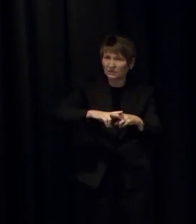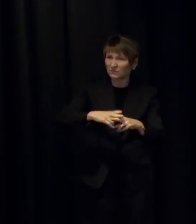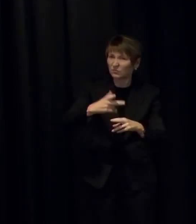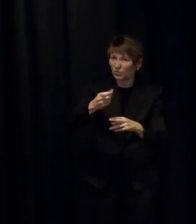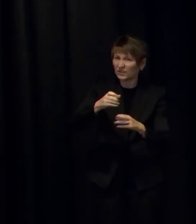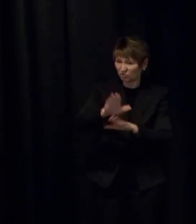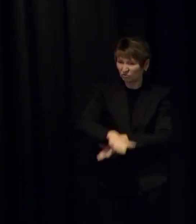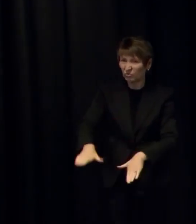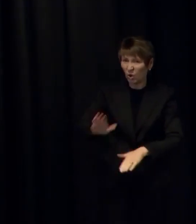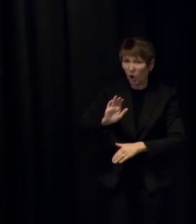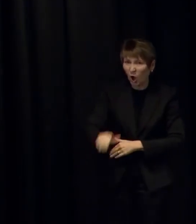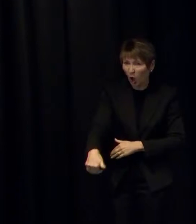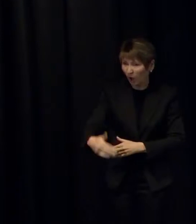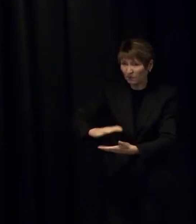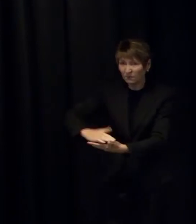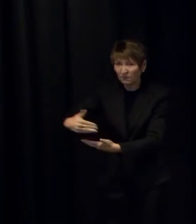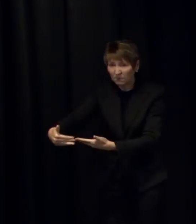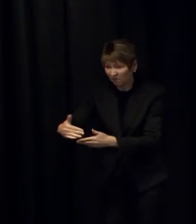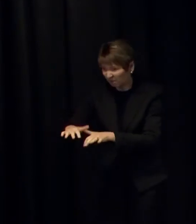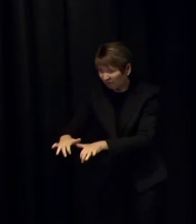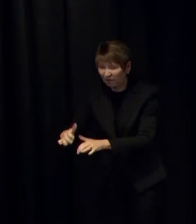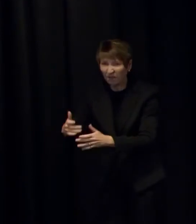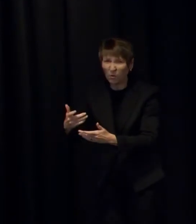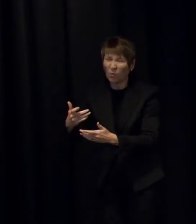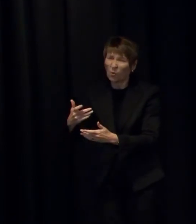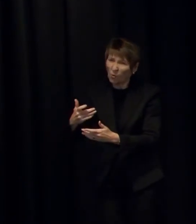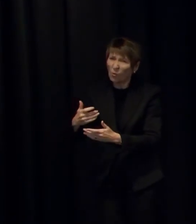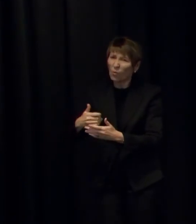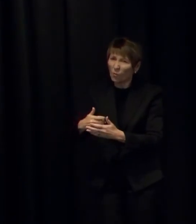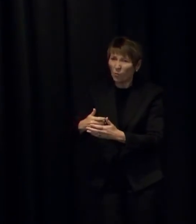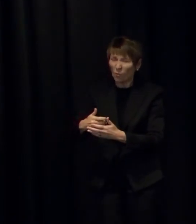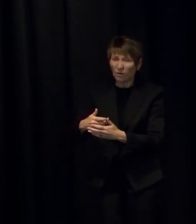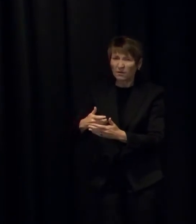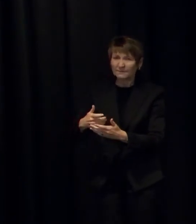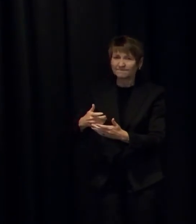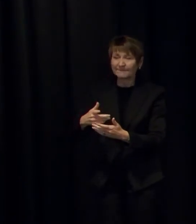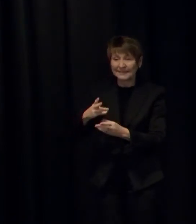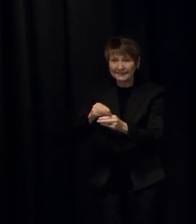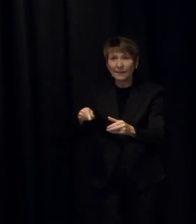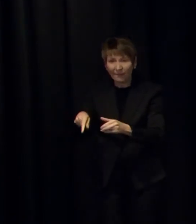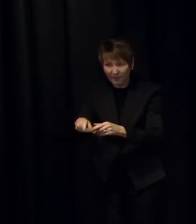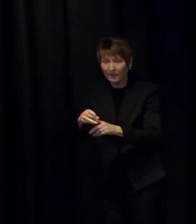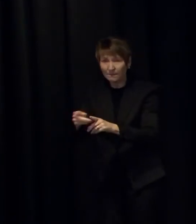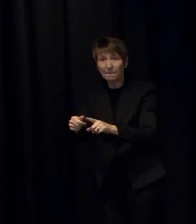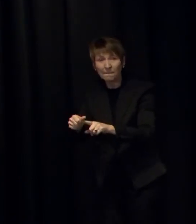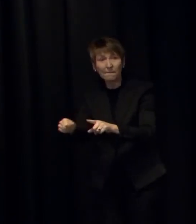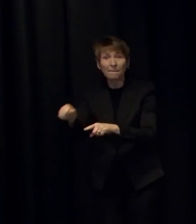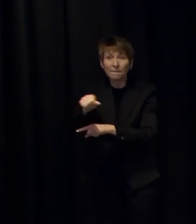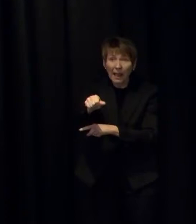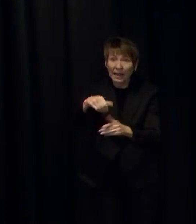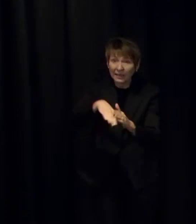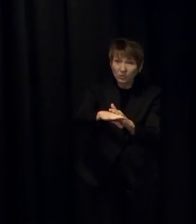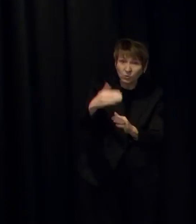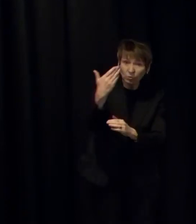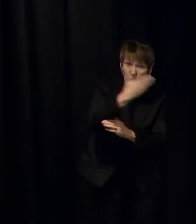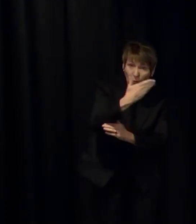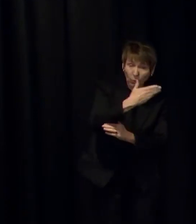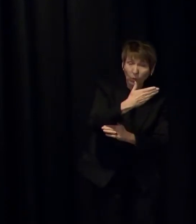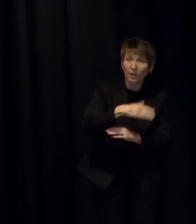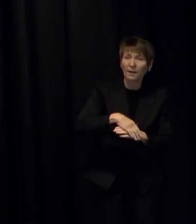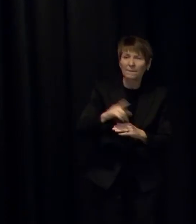of a staggered start back, many people have said to me, in lots of different settings, many people have said to me that they think that is a good